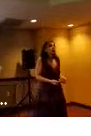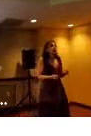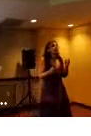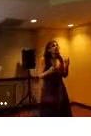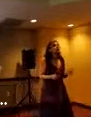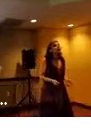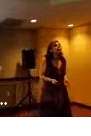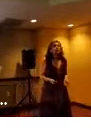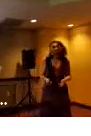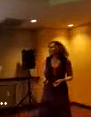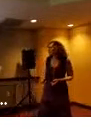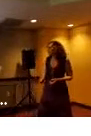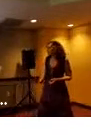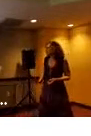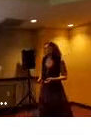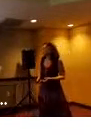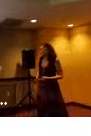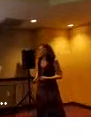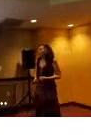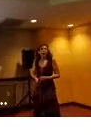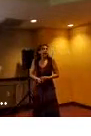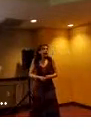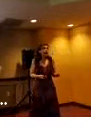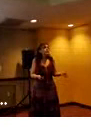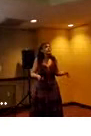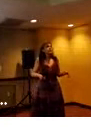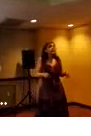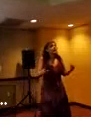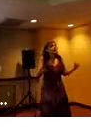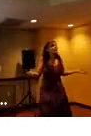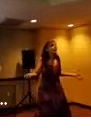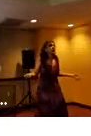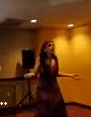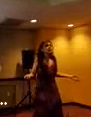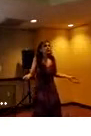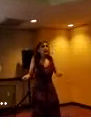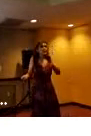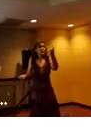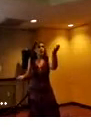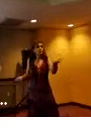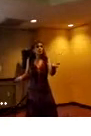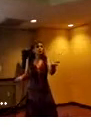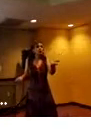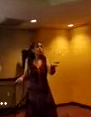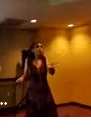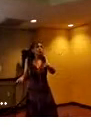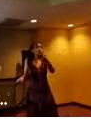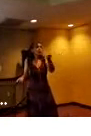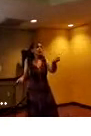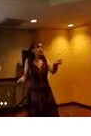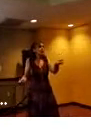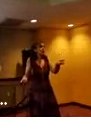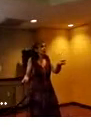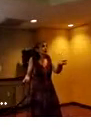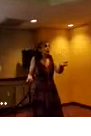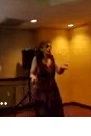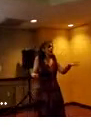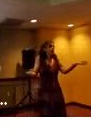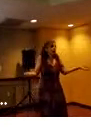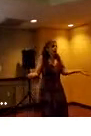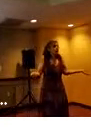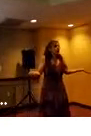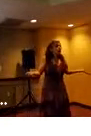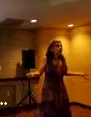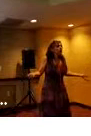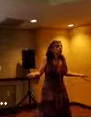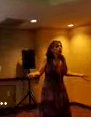know. We need to know some of these things. And obviously, we can't know everything. Again, it goes to, you know, probability.